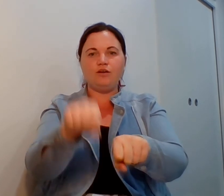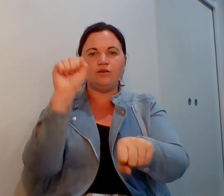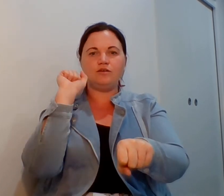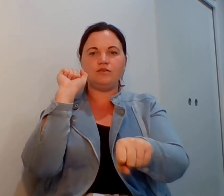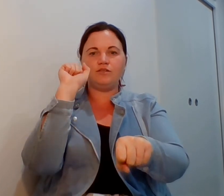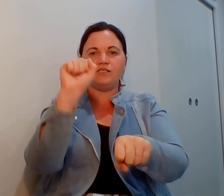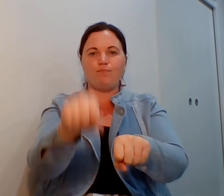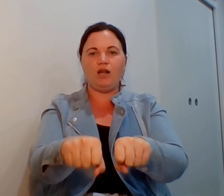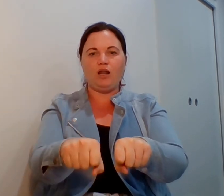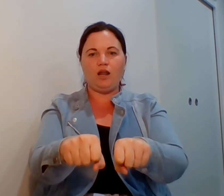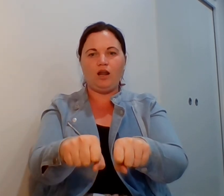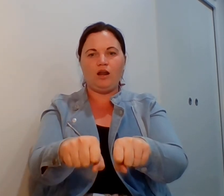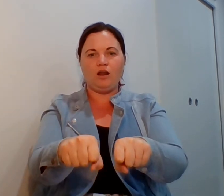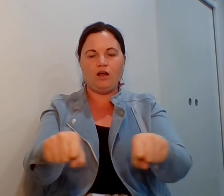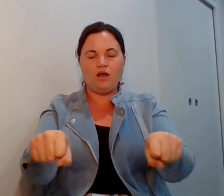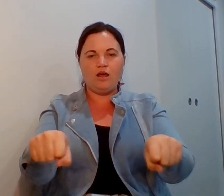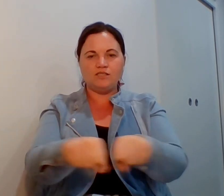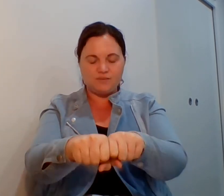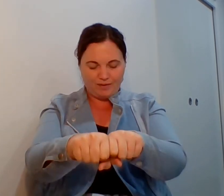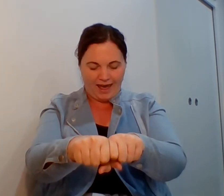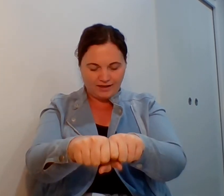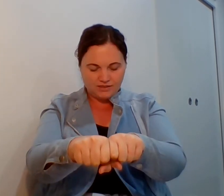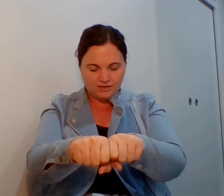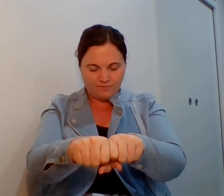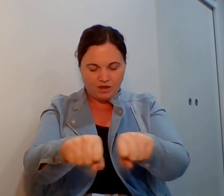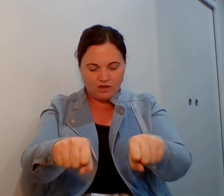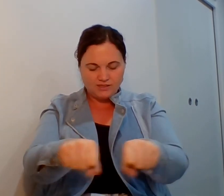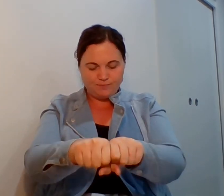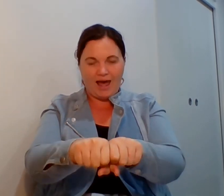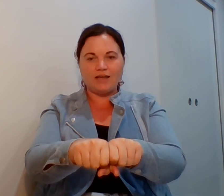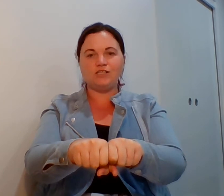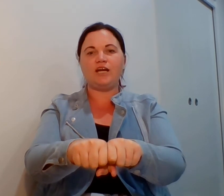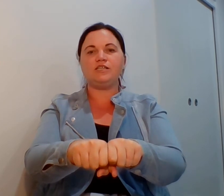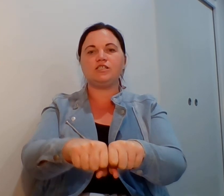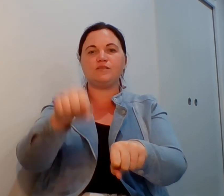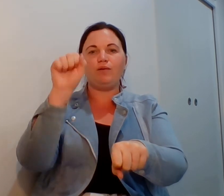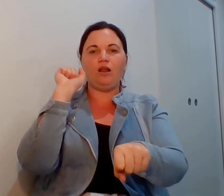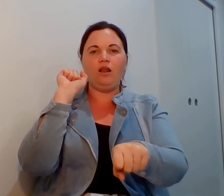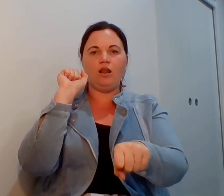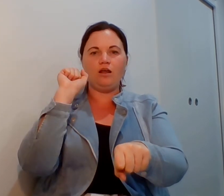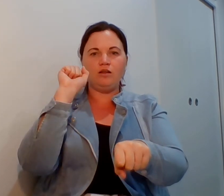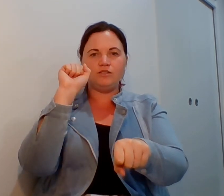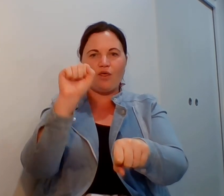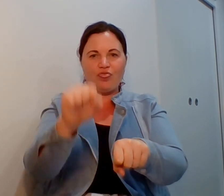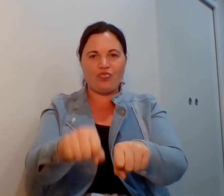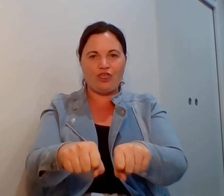to spl. Splat. Splat. Change the spl to th.